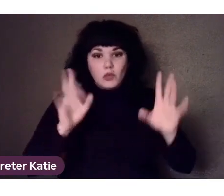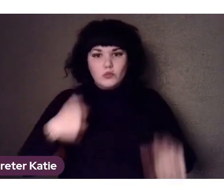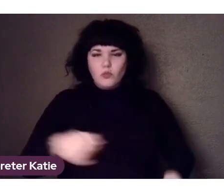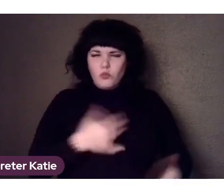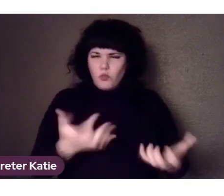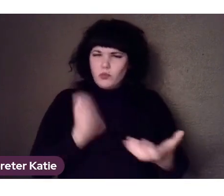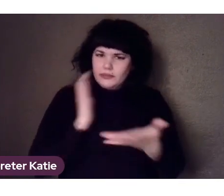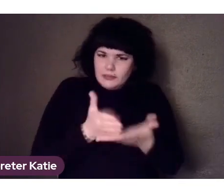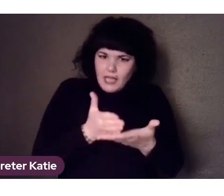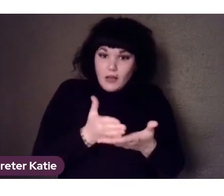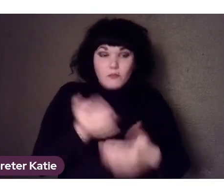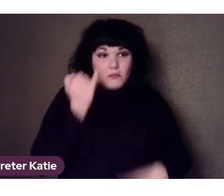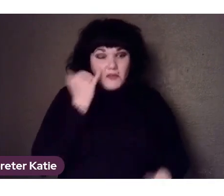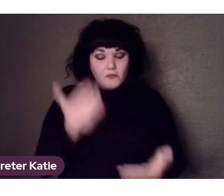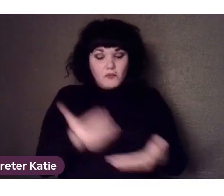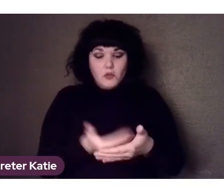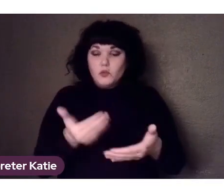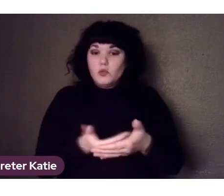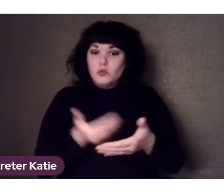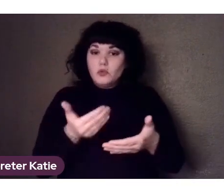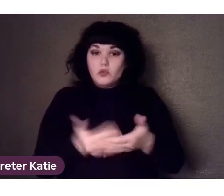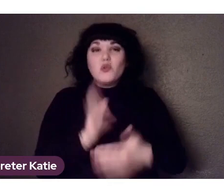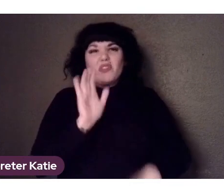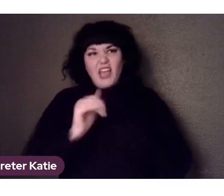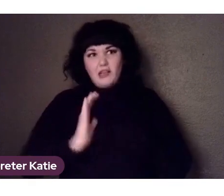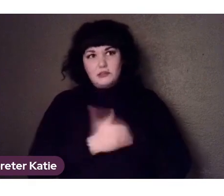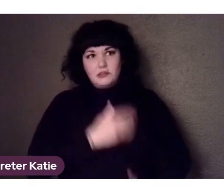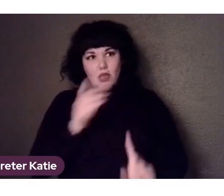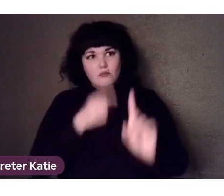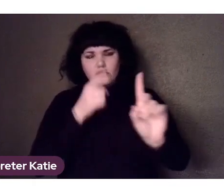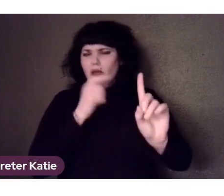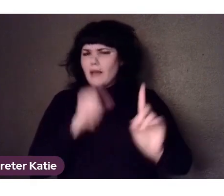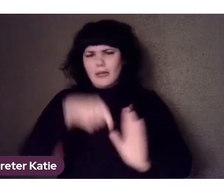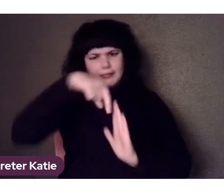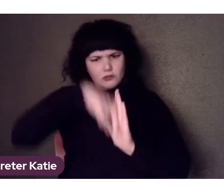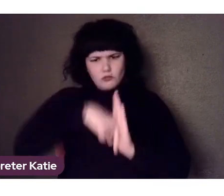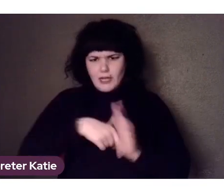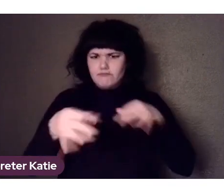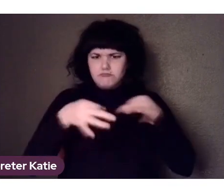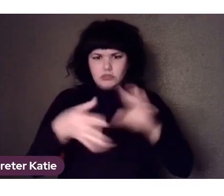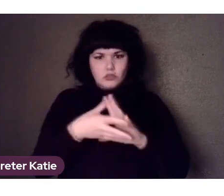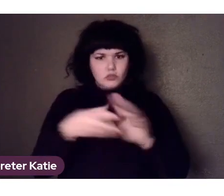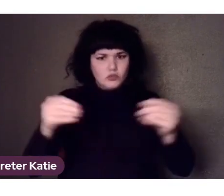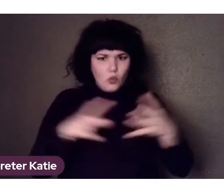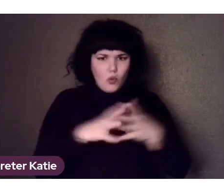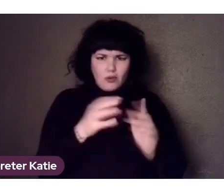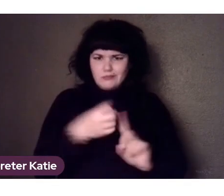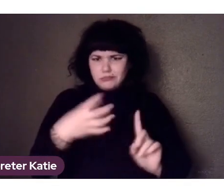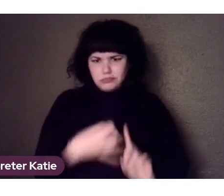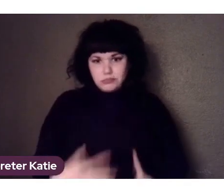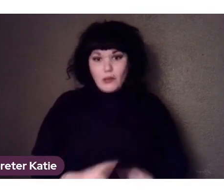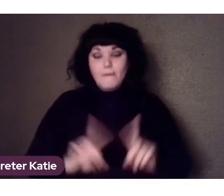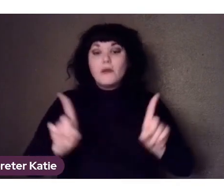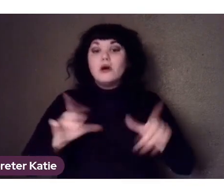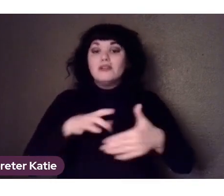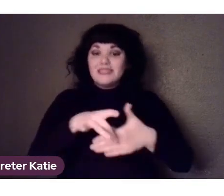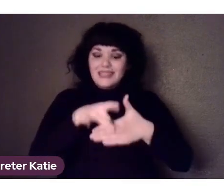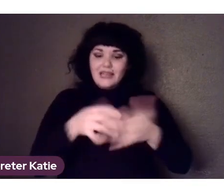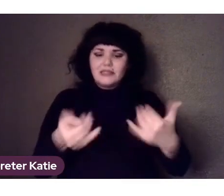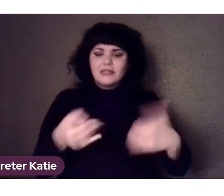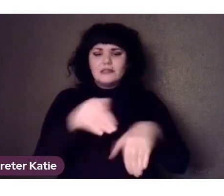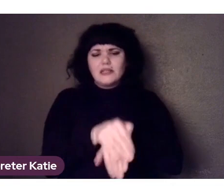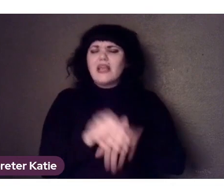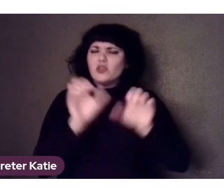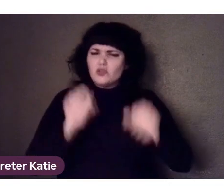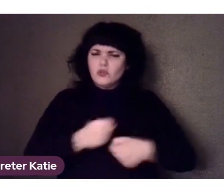any stories with graphic details, the content of what I share tonight could be triggering for some. Please take care of yourself